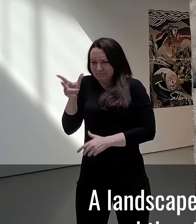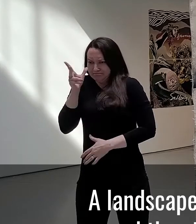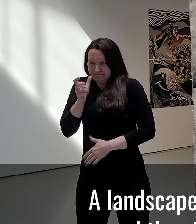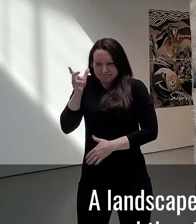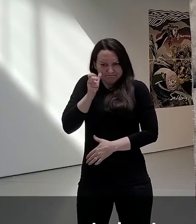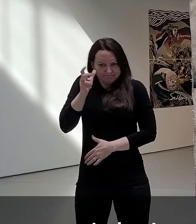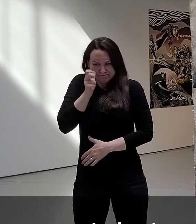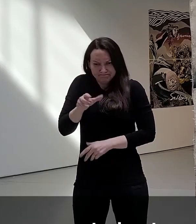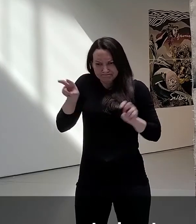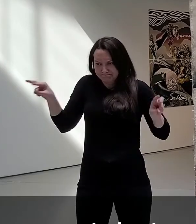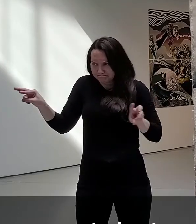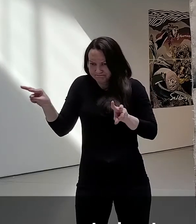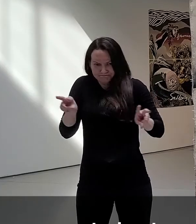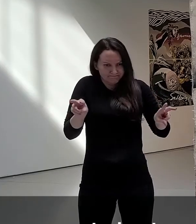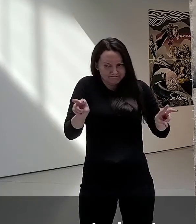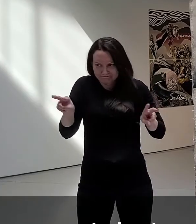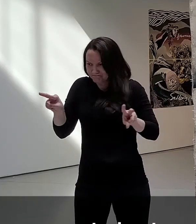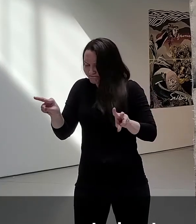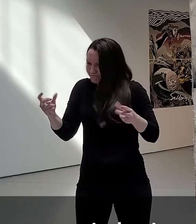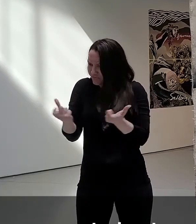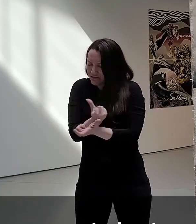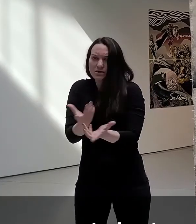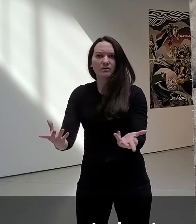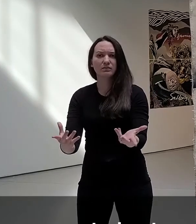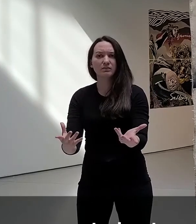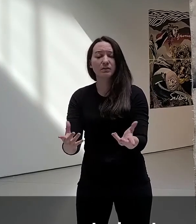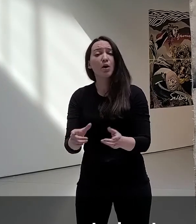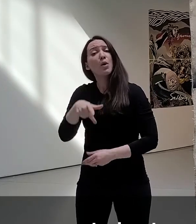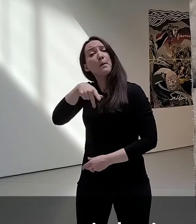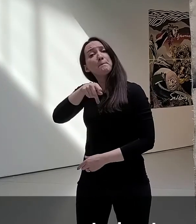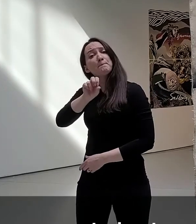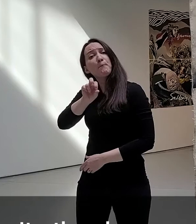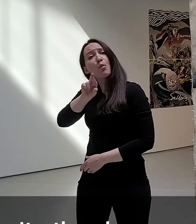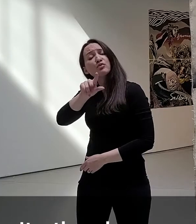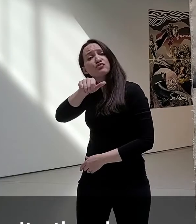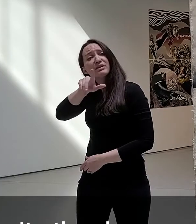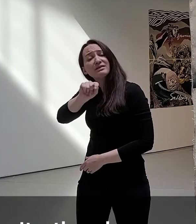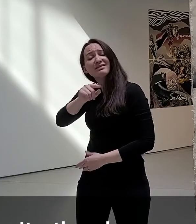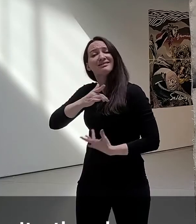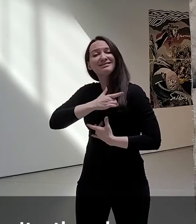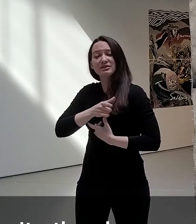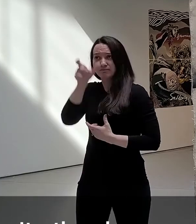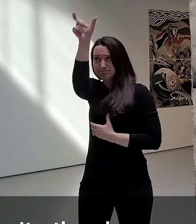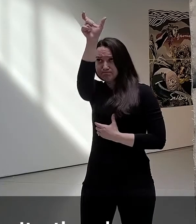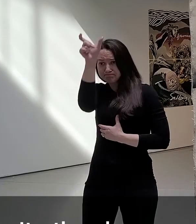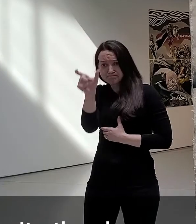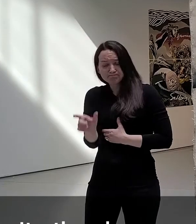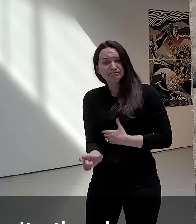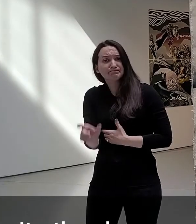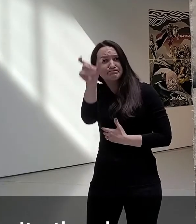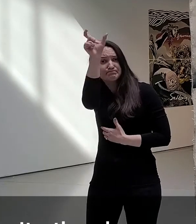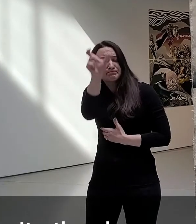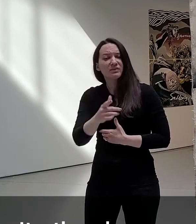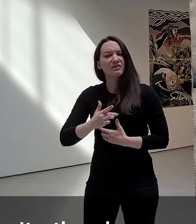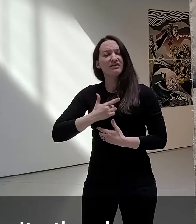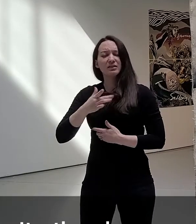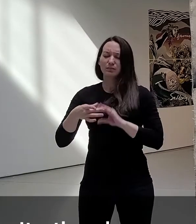it, trying to see as much as they can. Portraits, though, are normally vertical and are more